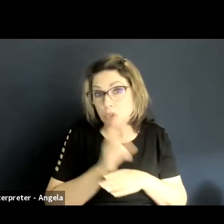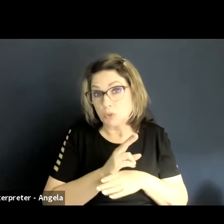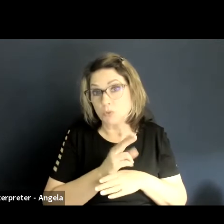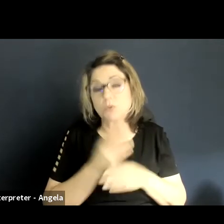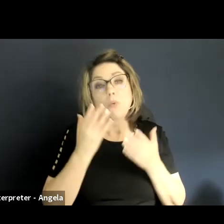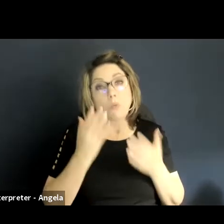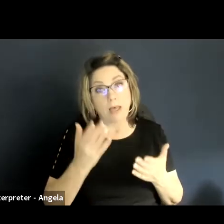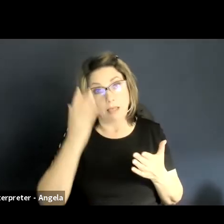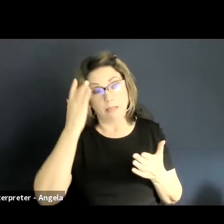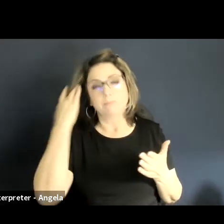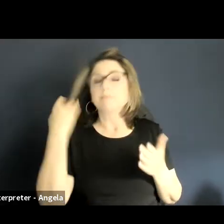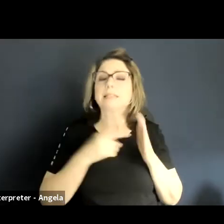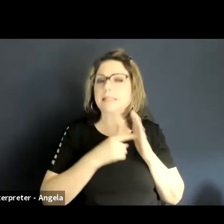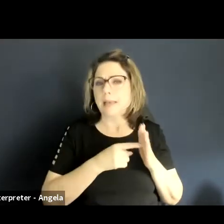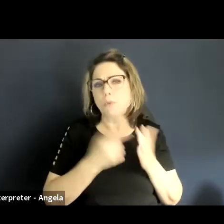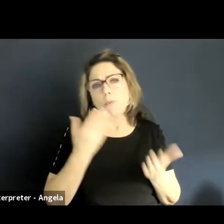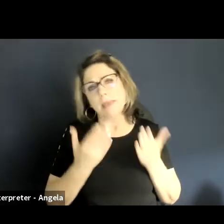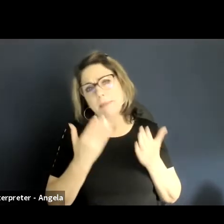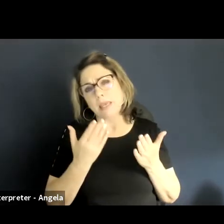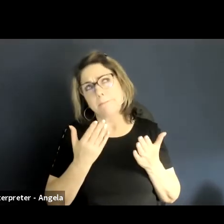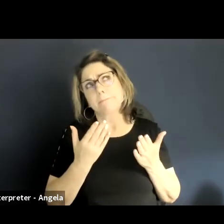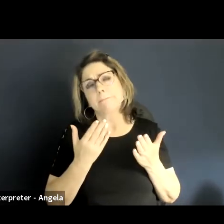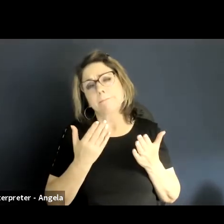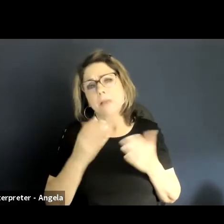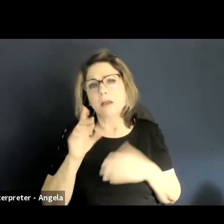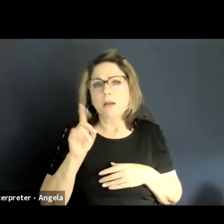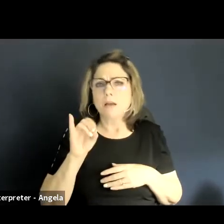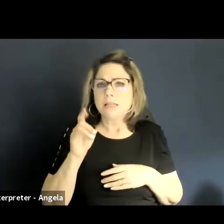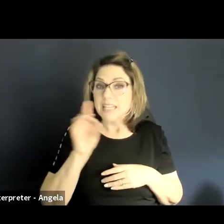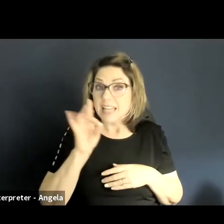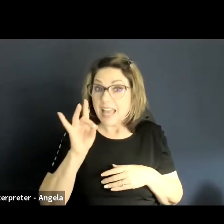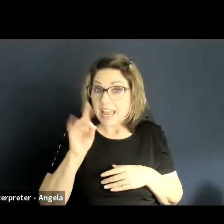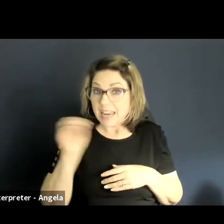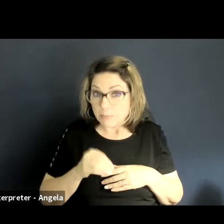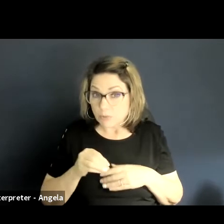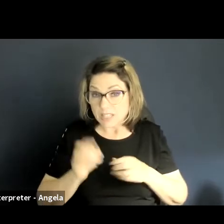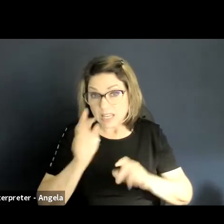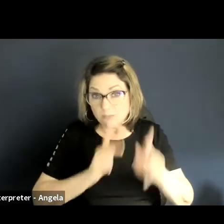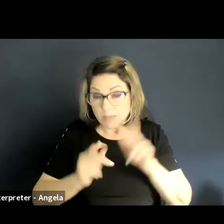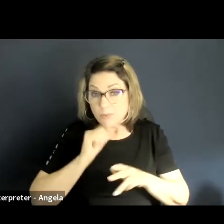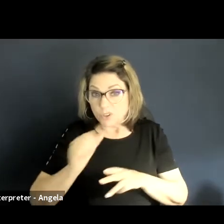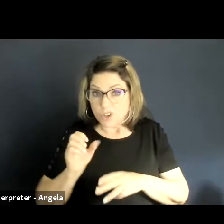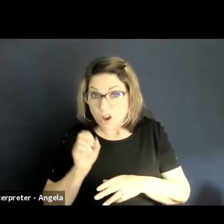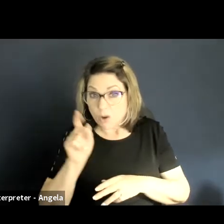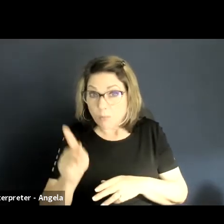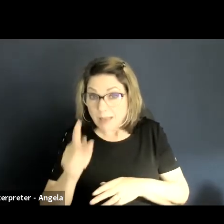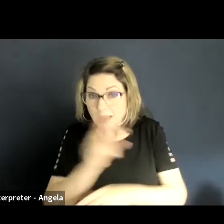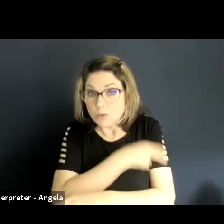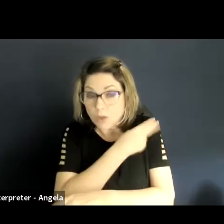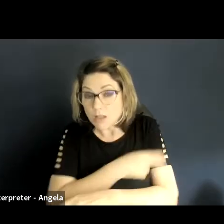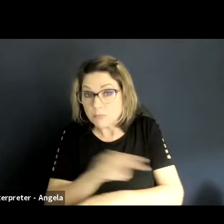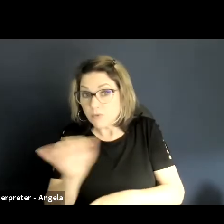a sample of that, maybe you say, did 80% of consumers not return to the hospital for the same or